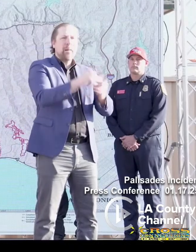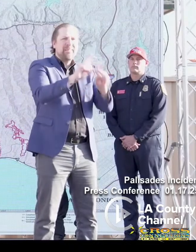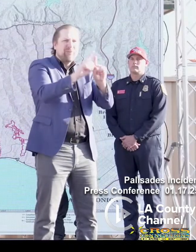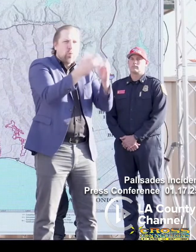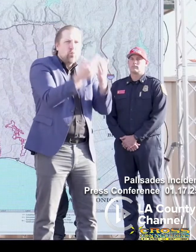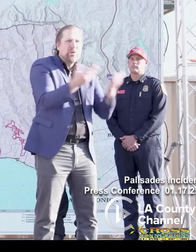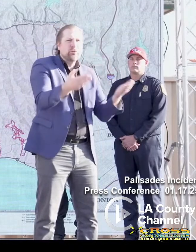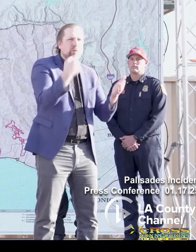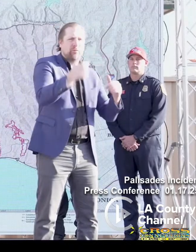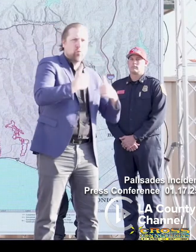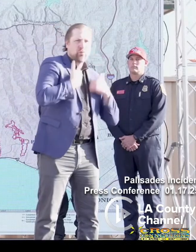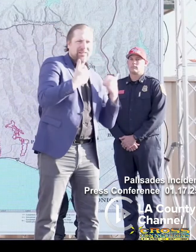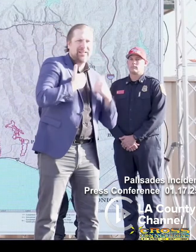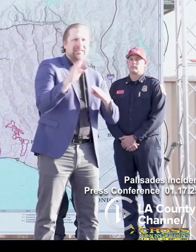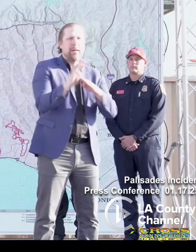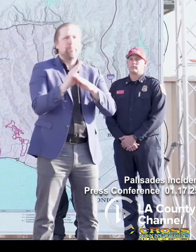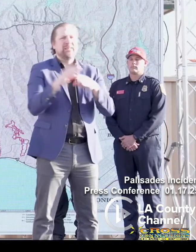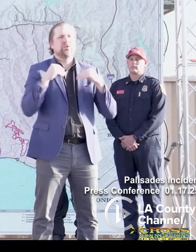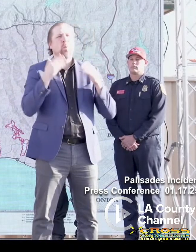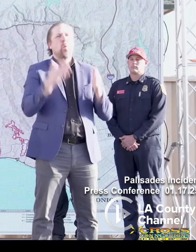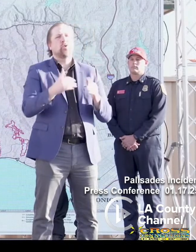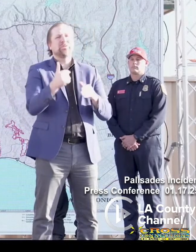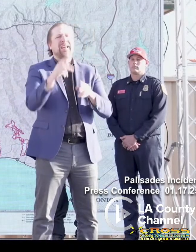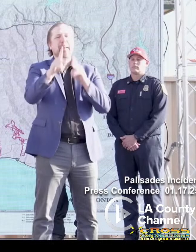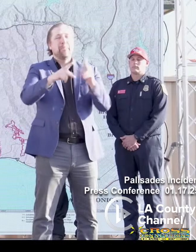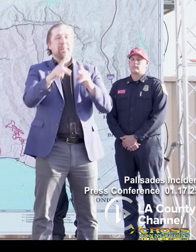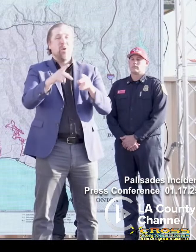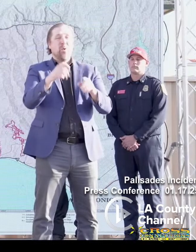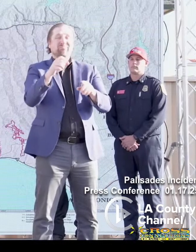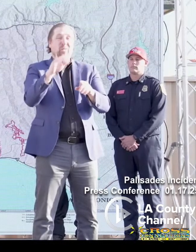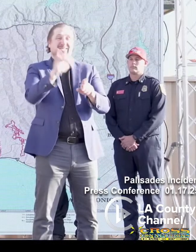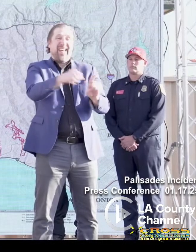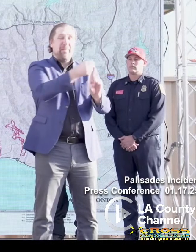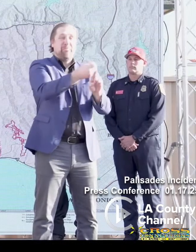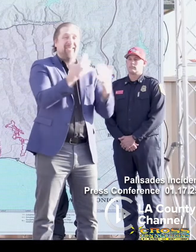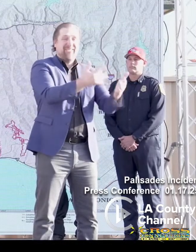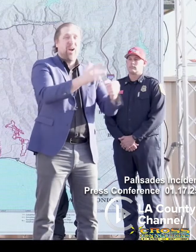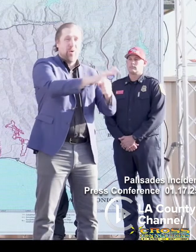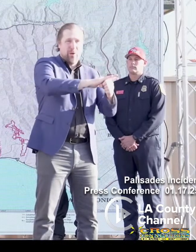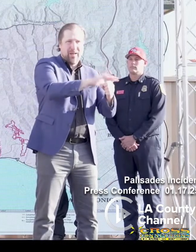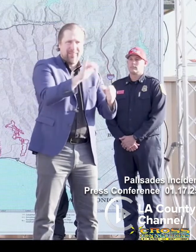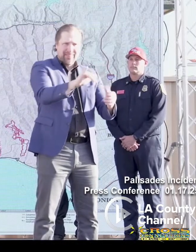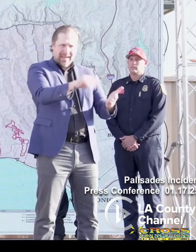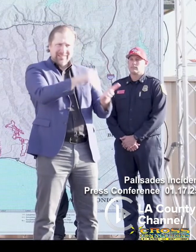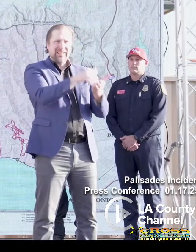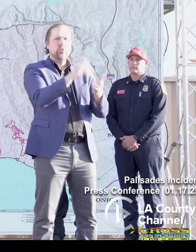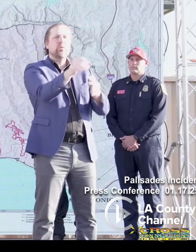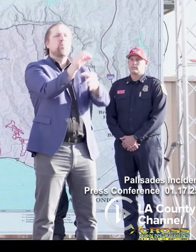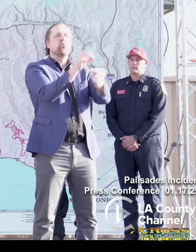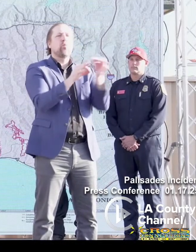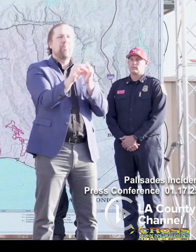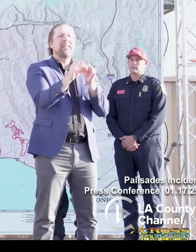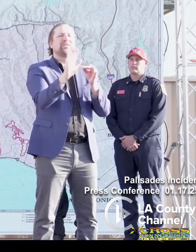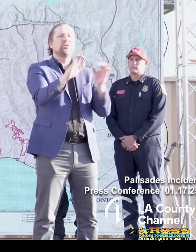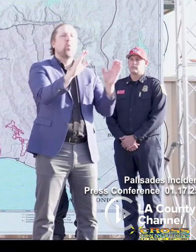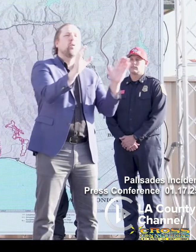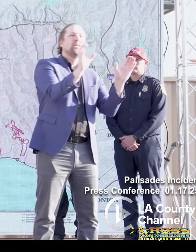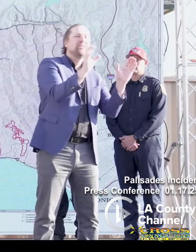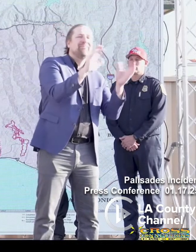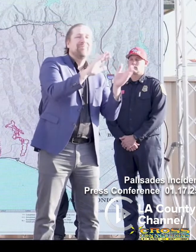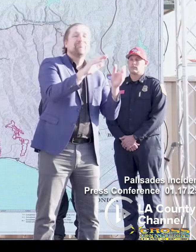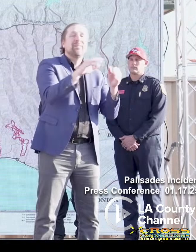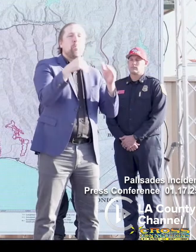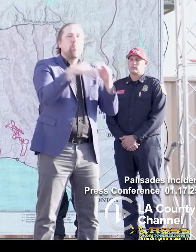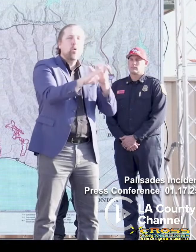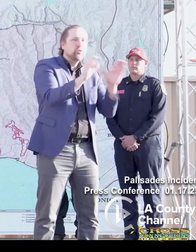business owners, and those who were employed in the impacted area. At this center, you can replace lost vital records,